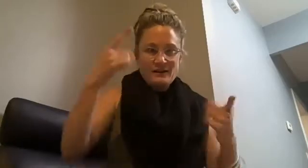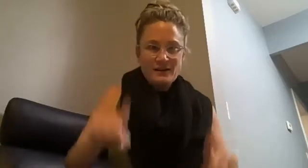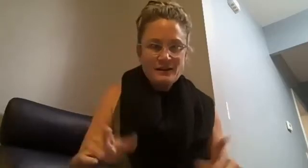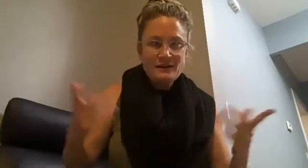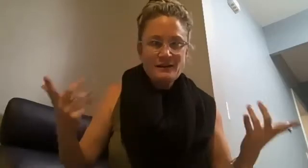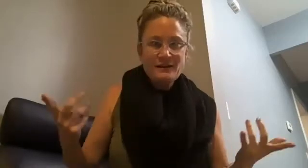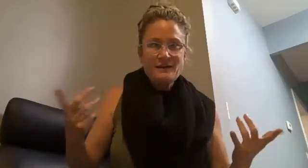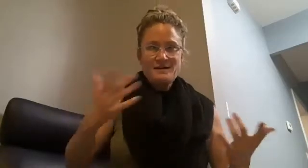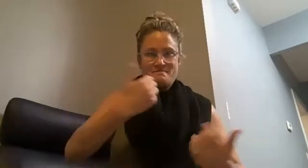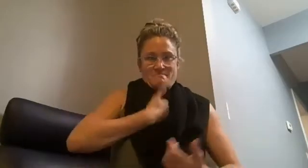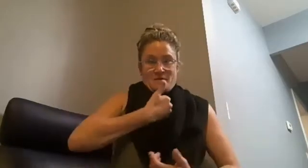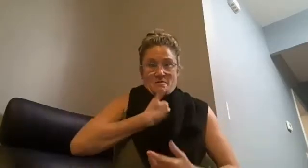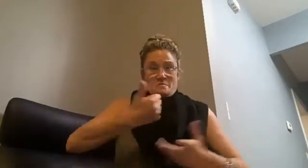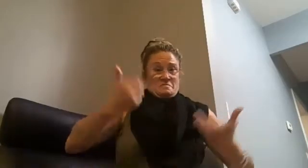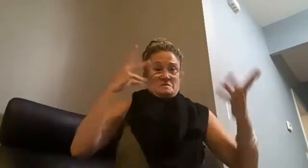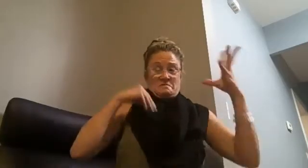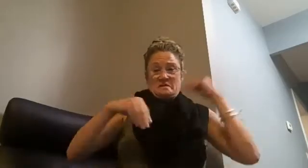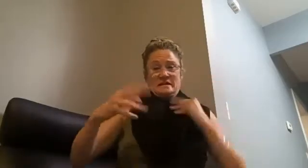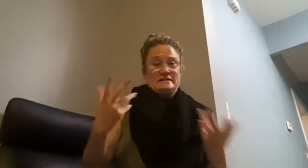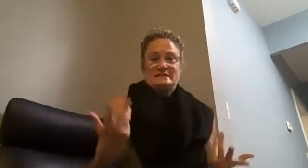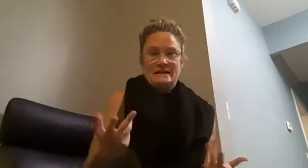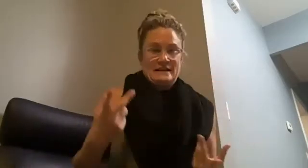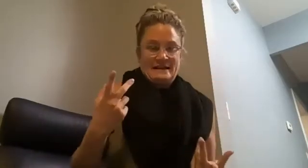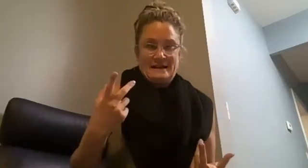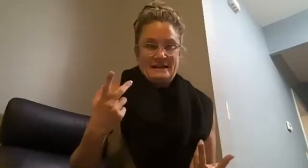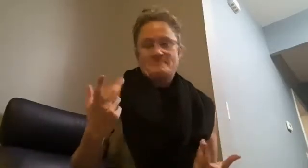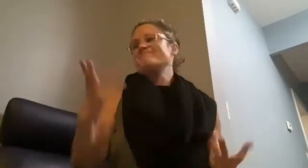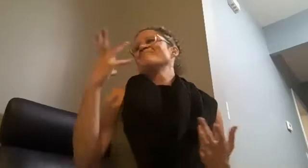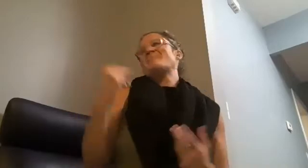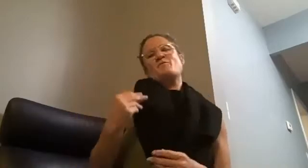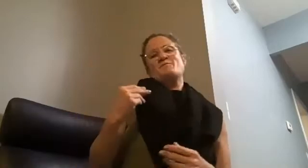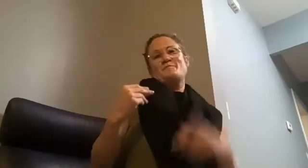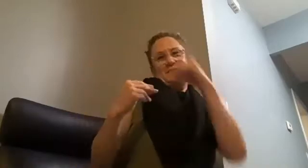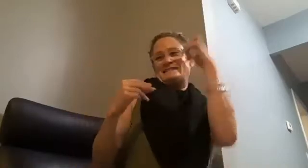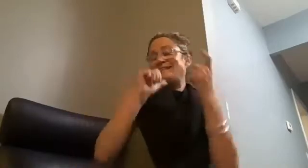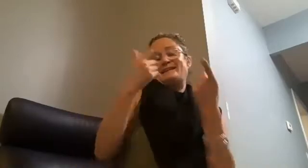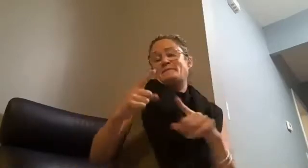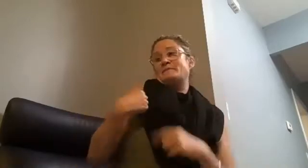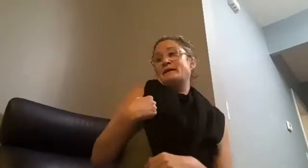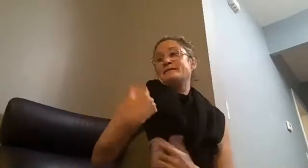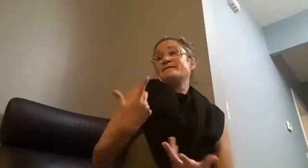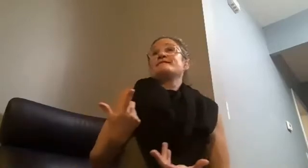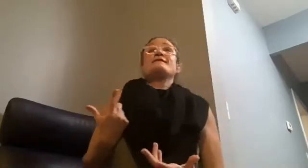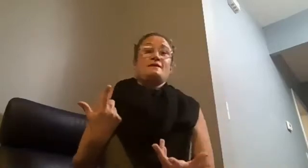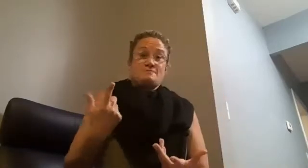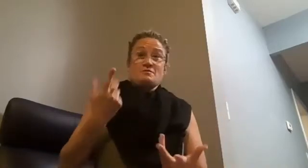my own experiences. It's not like he'd say, well, no, because that didn't happen to me. He's like, well, I mean, I'm literally talking about something that happened to